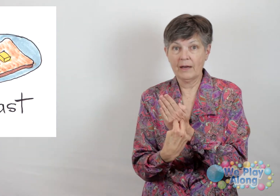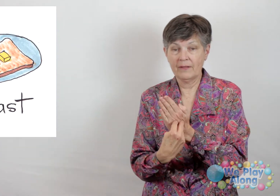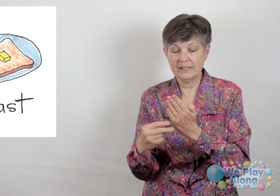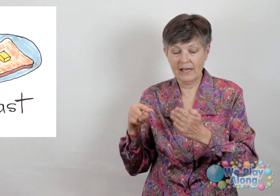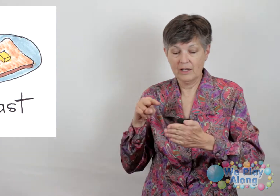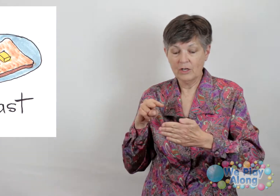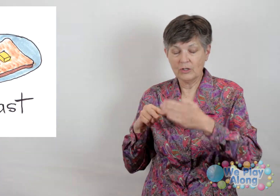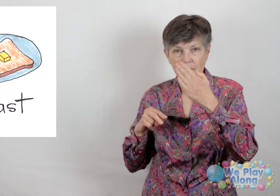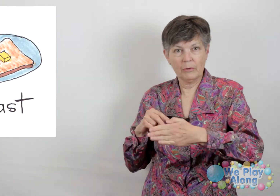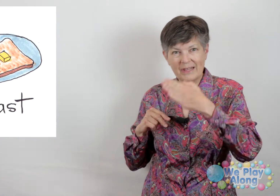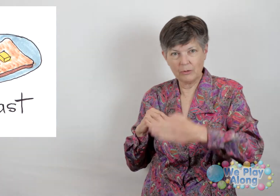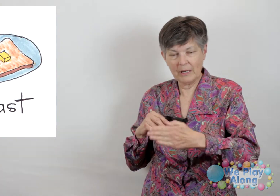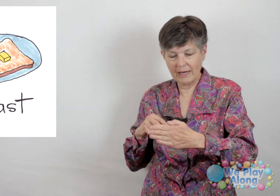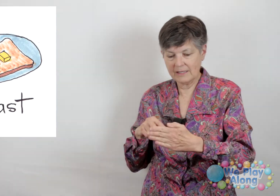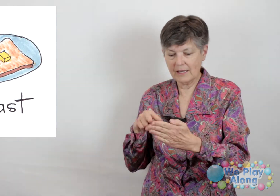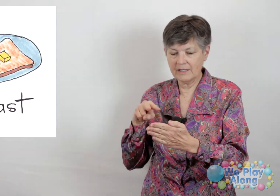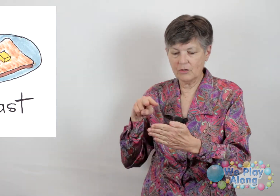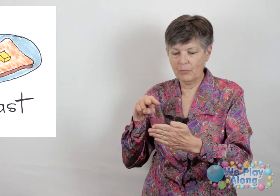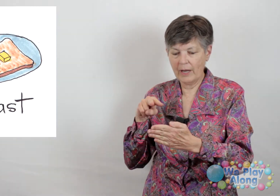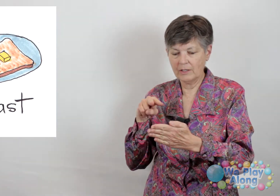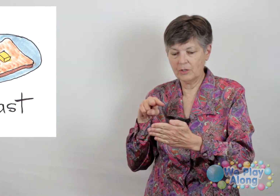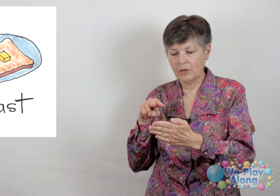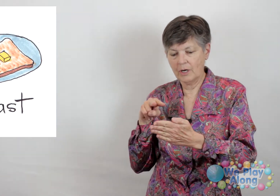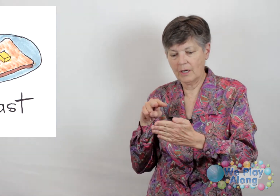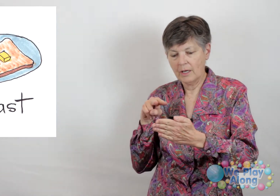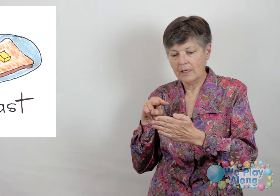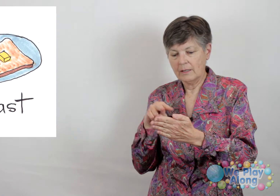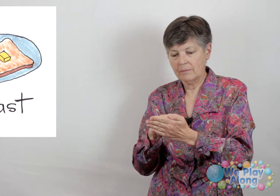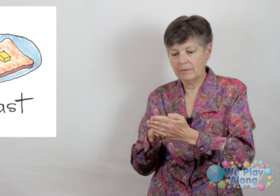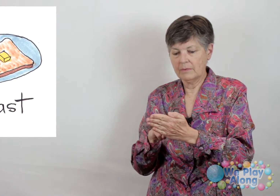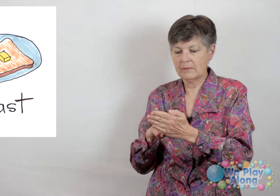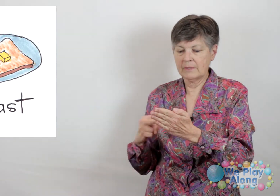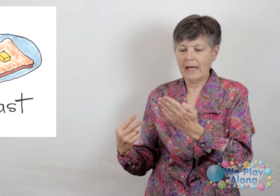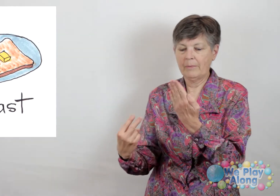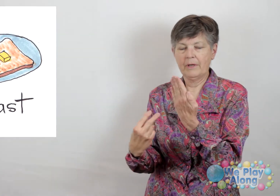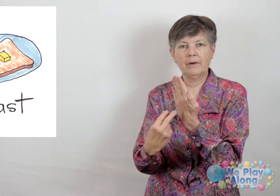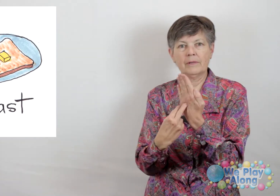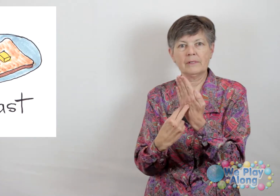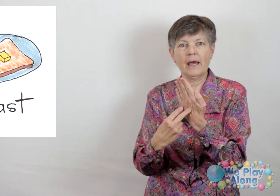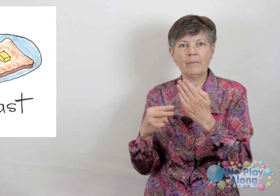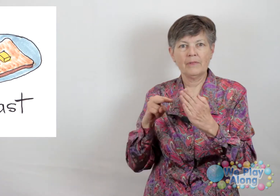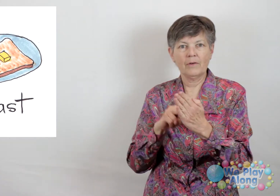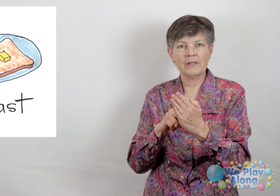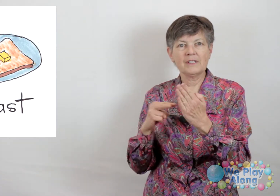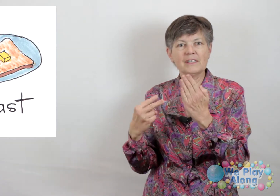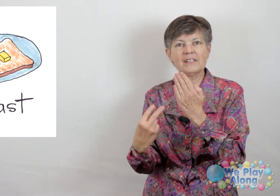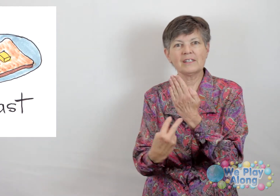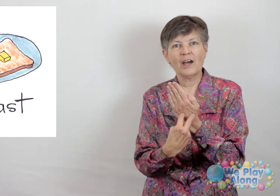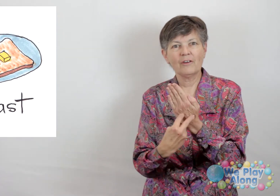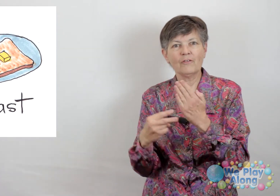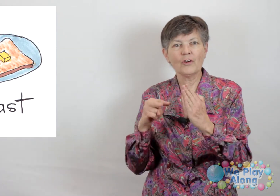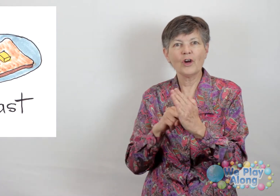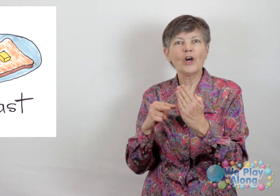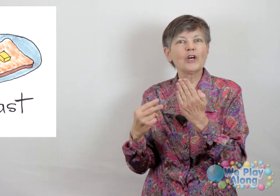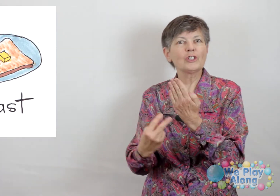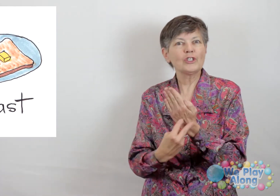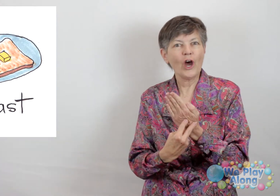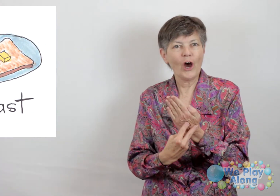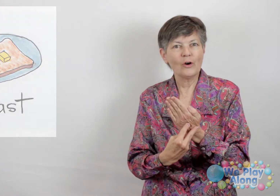and this hand. So, or this would be like a slice of bread. So you're going to stab it here and stab it there. This is a sign for